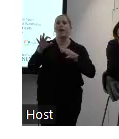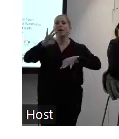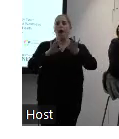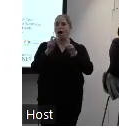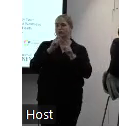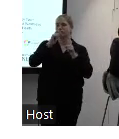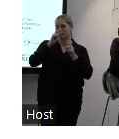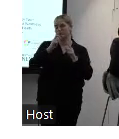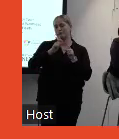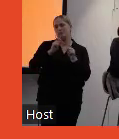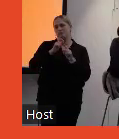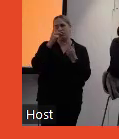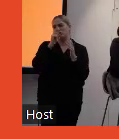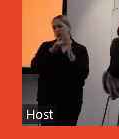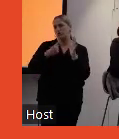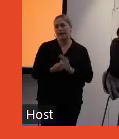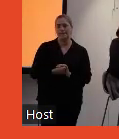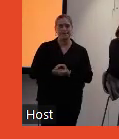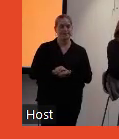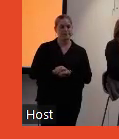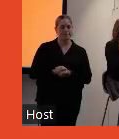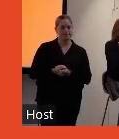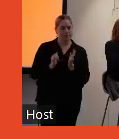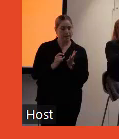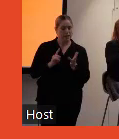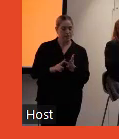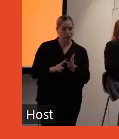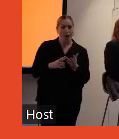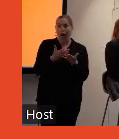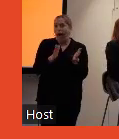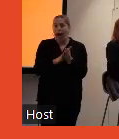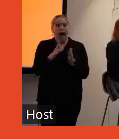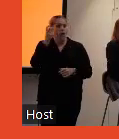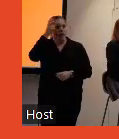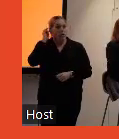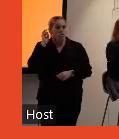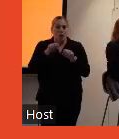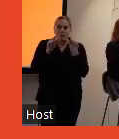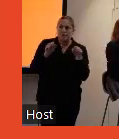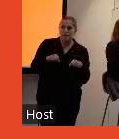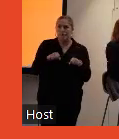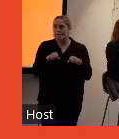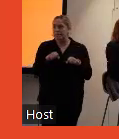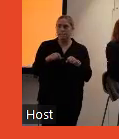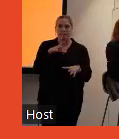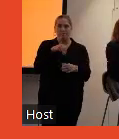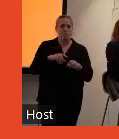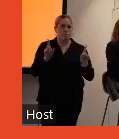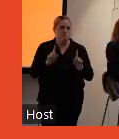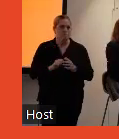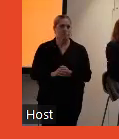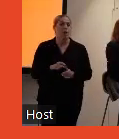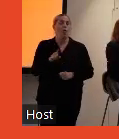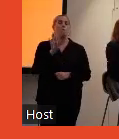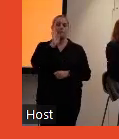So today I'm going to talk to you about how the immune system is involved in sculpting the brain. Before I begin, I just want to acknowledge the